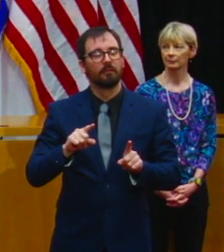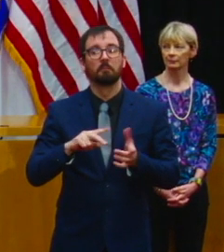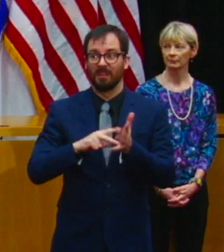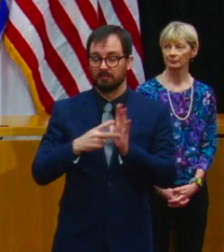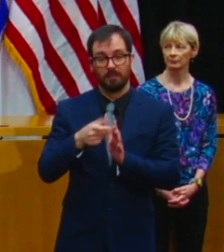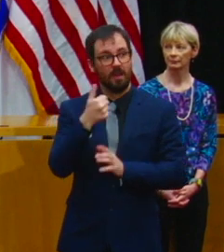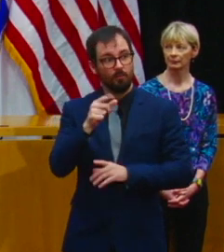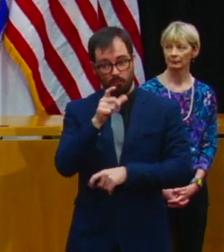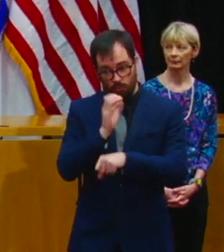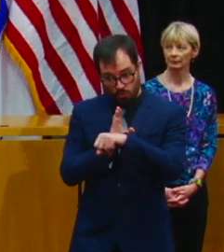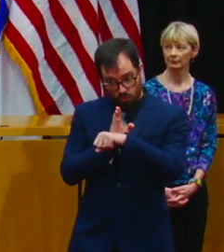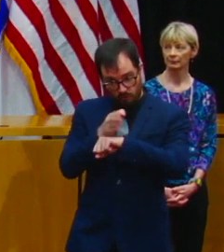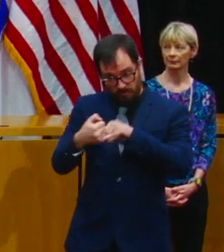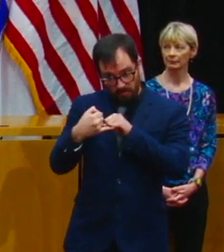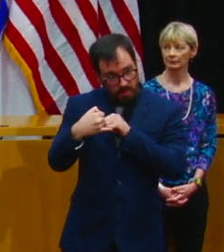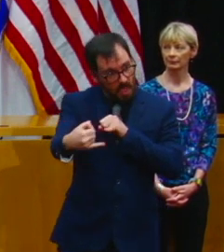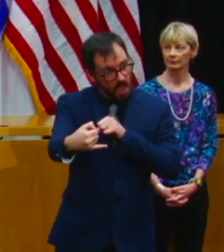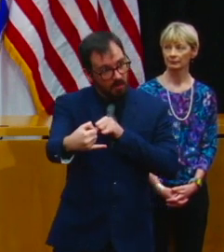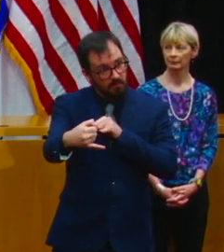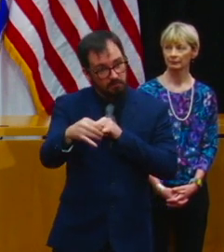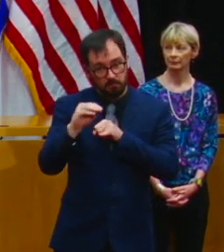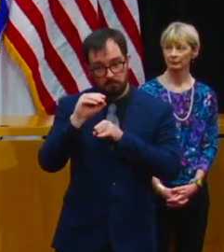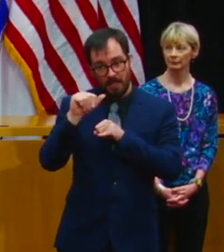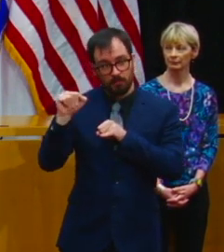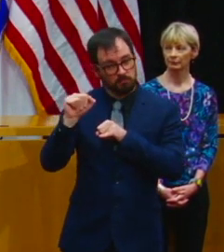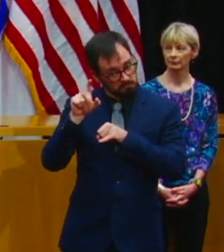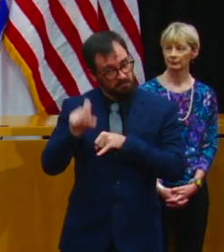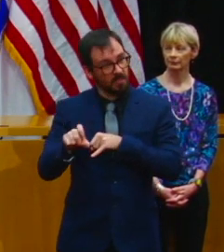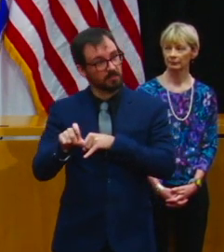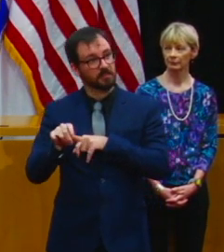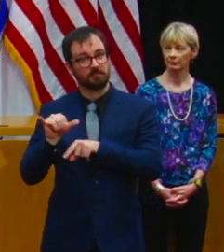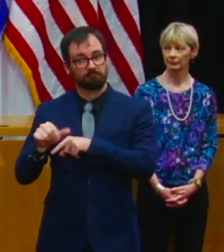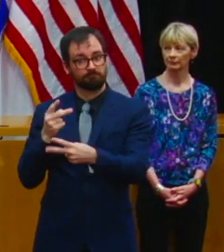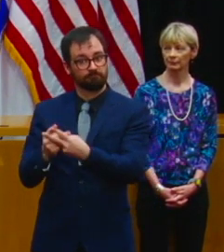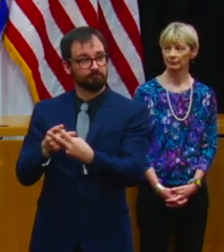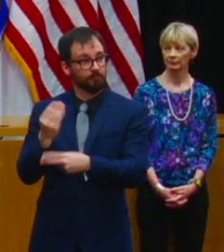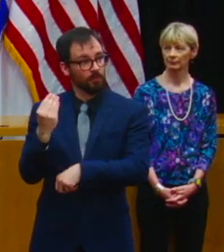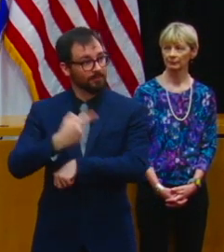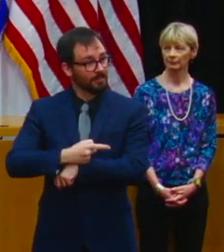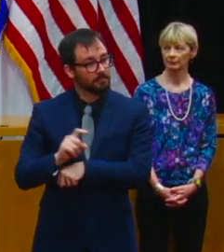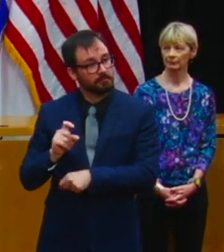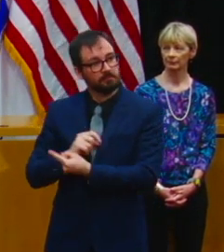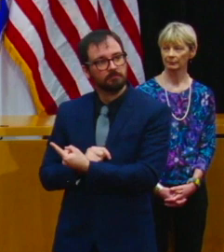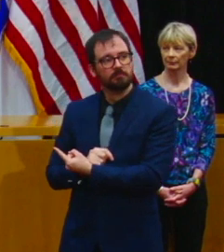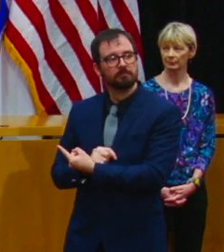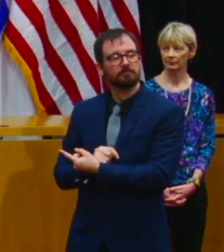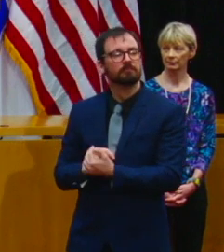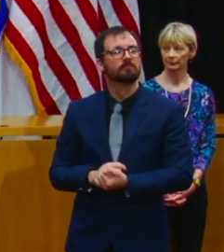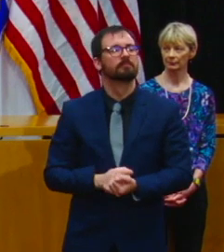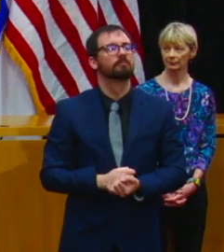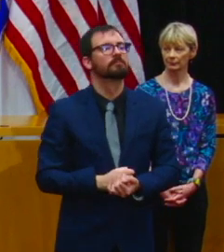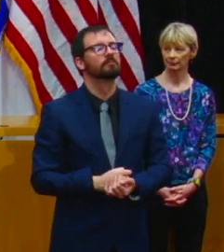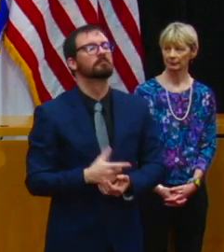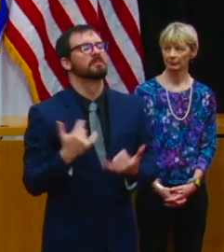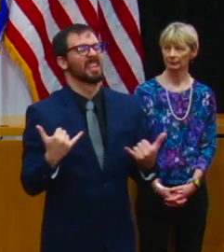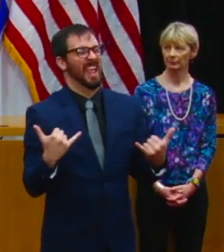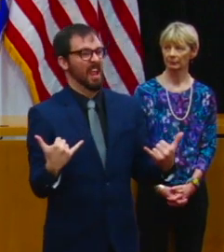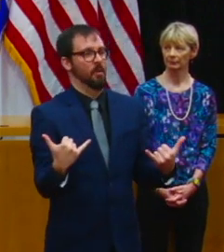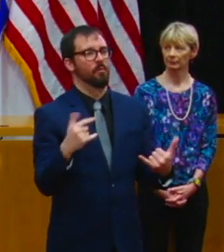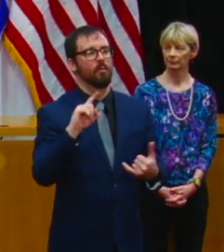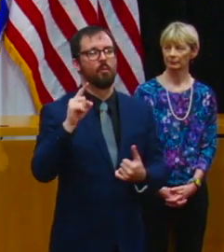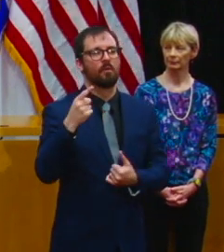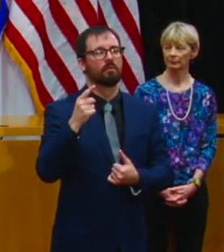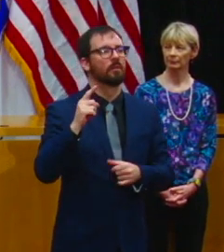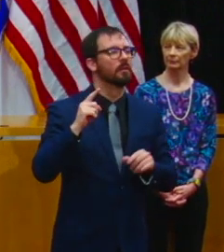Right now, it's just going to be people coming through the airport, the two airports, flying in from out of state into the two